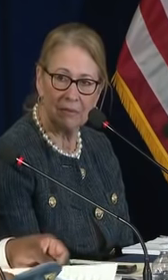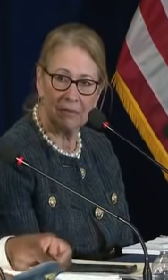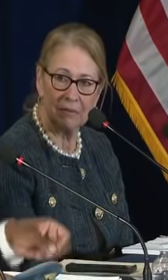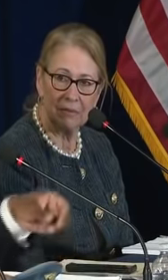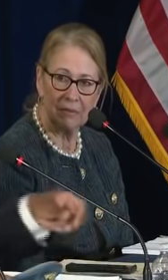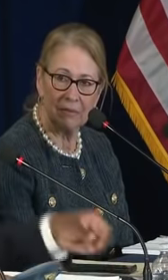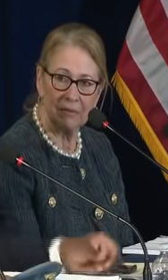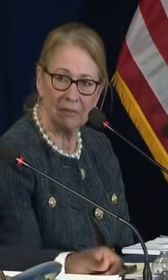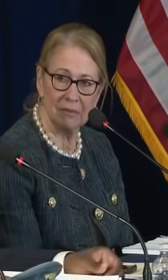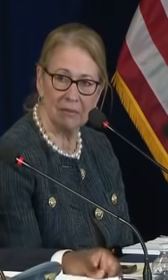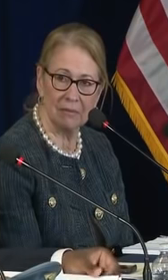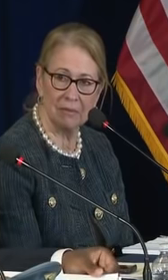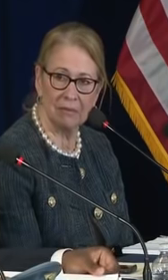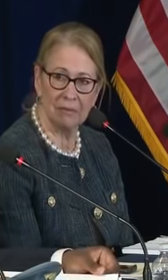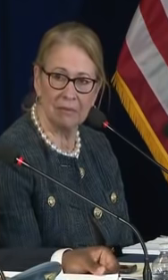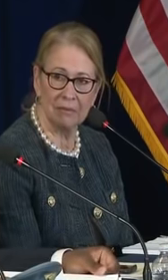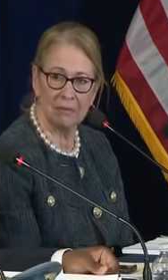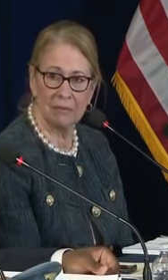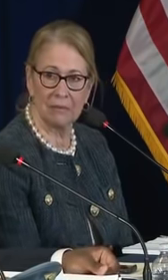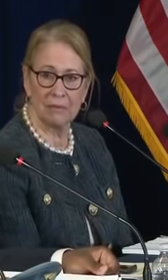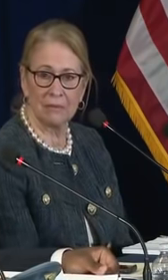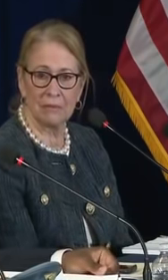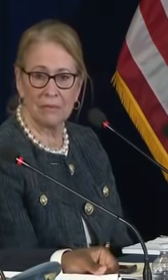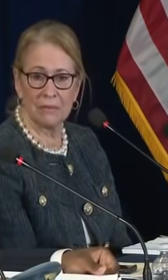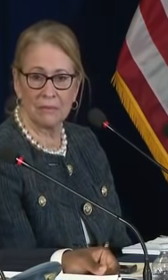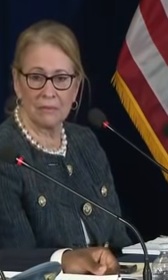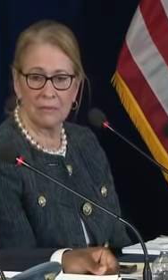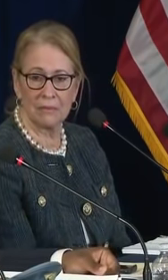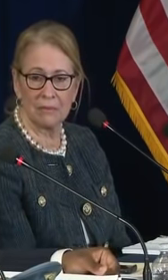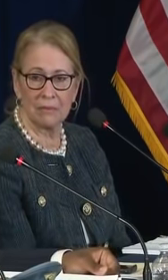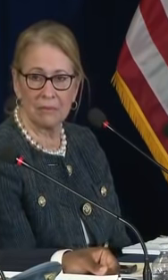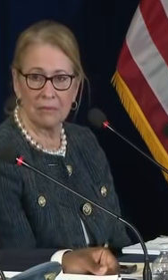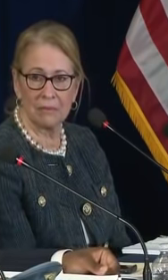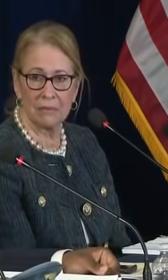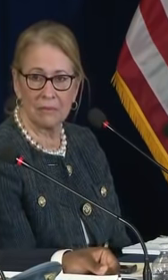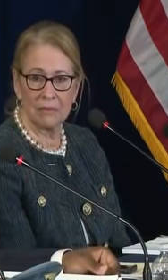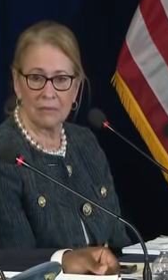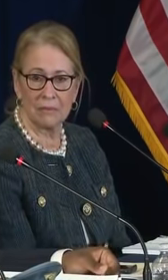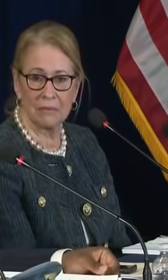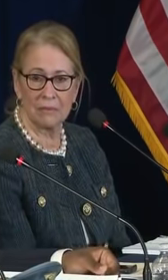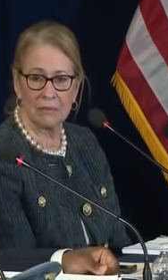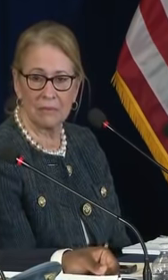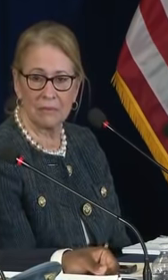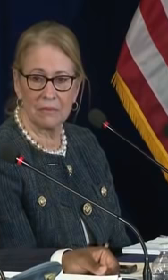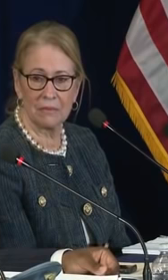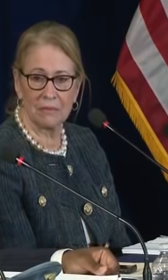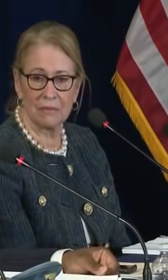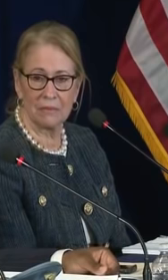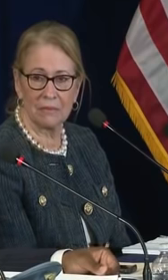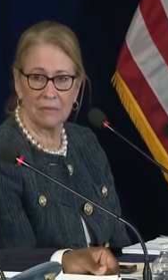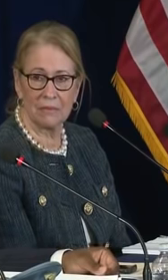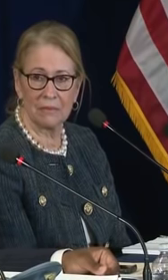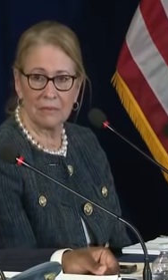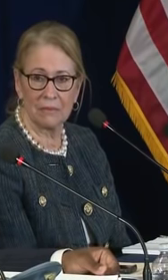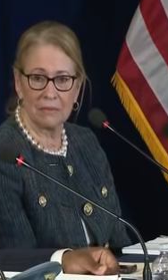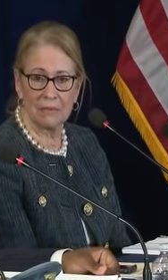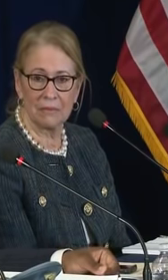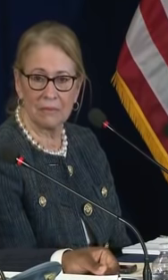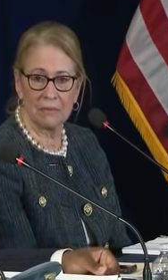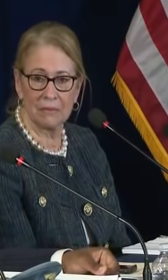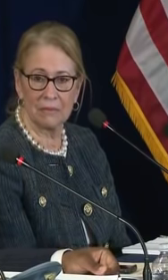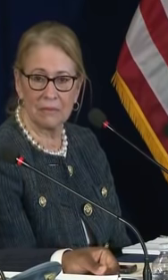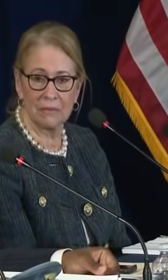The department focused on ensuring that district address food security needs. In consultation with the New Jersey Department of Agriculture, the DOE assessed the